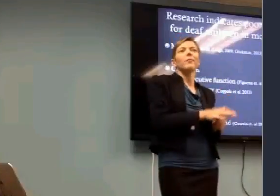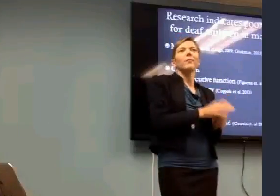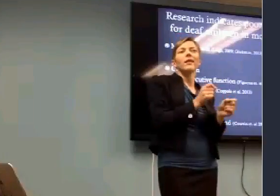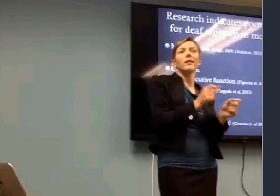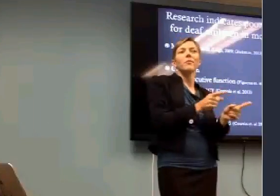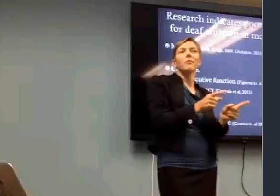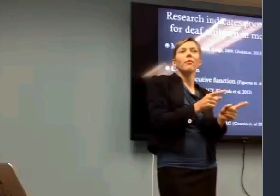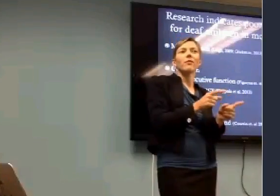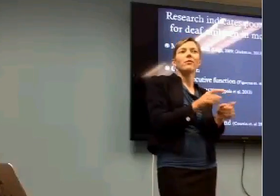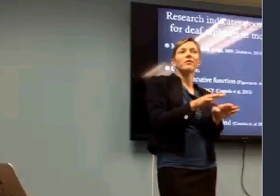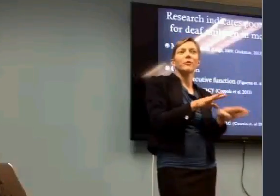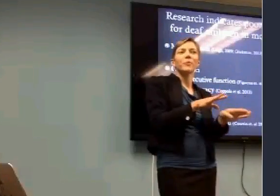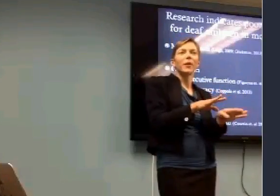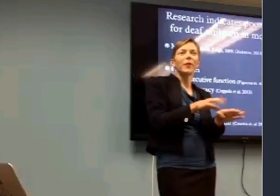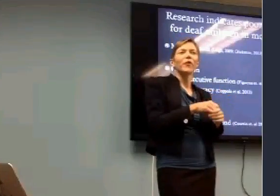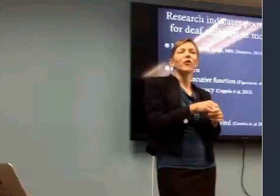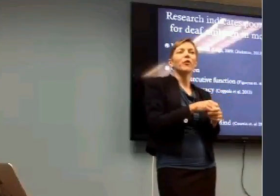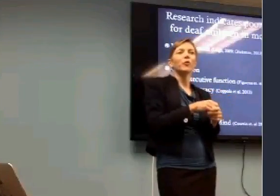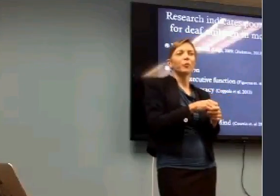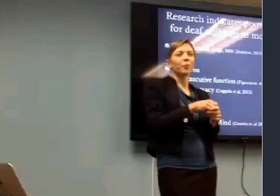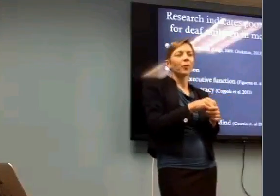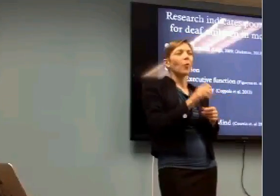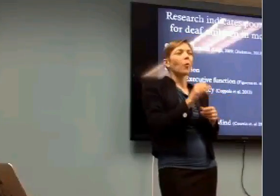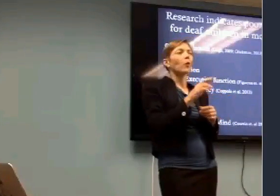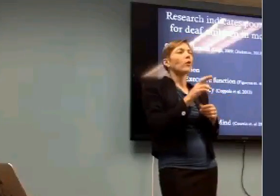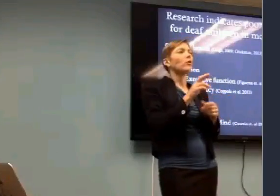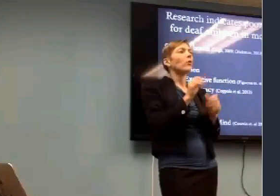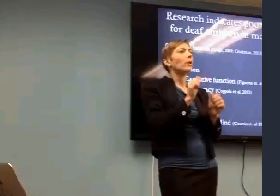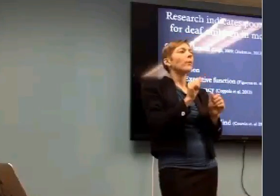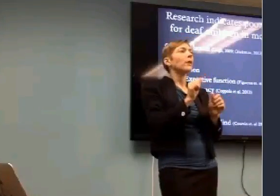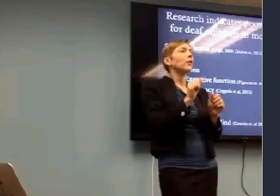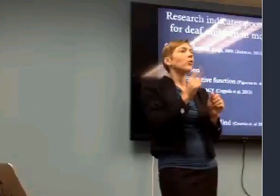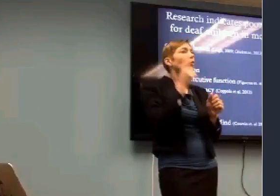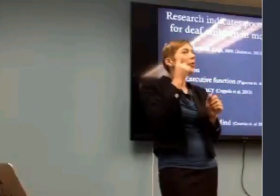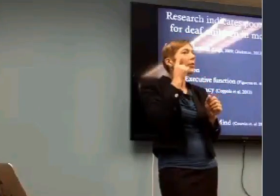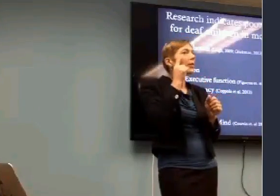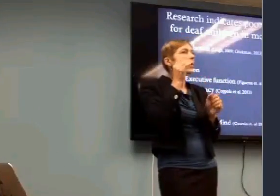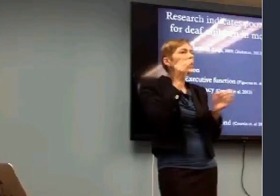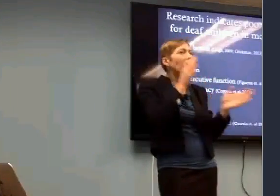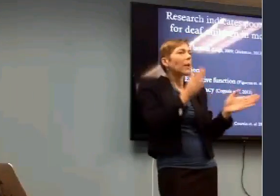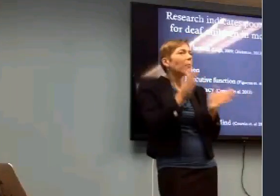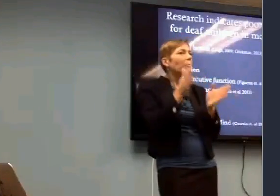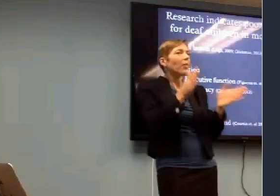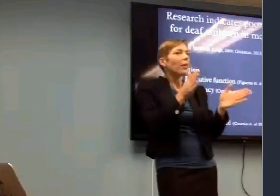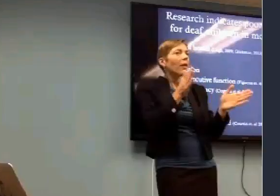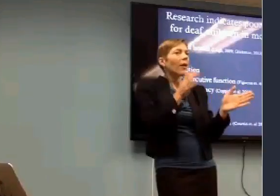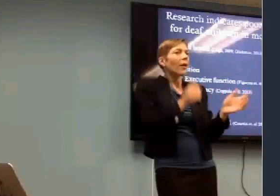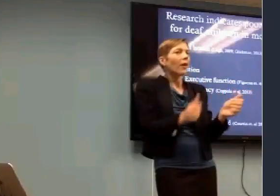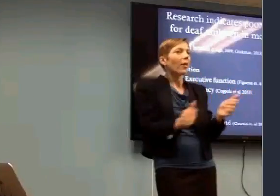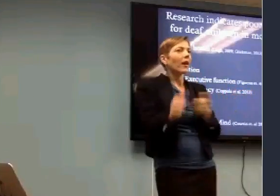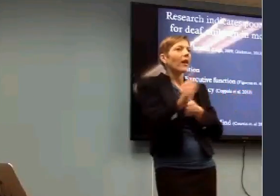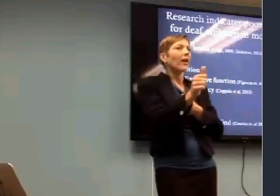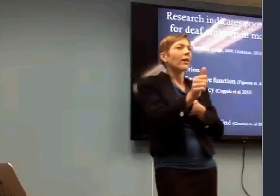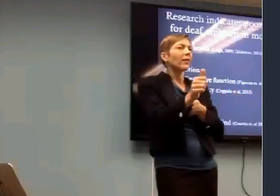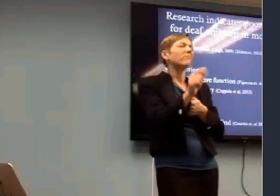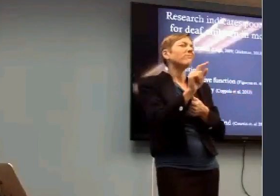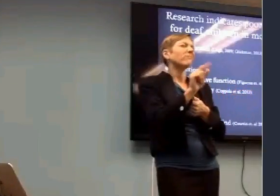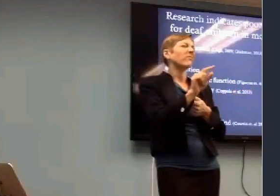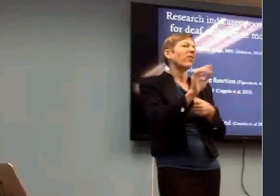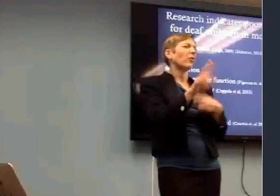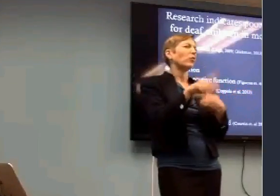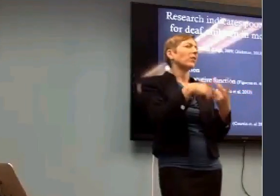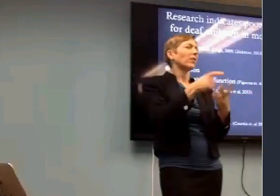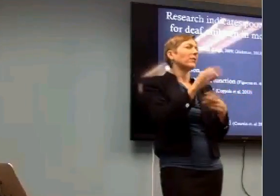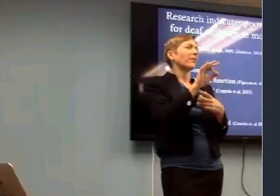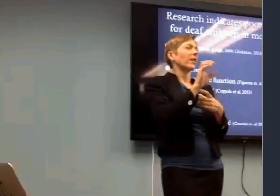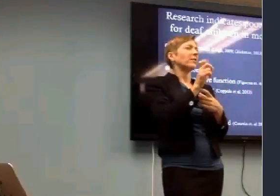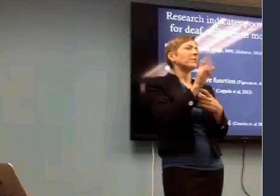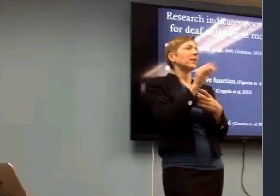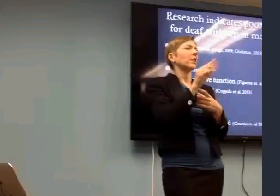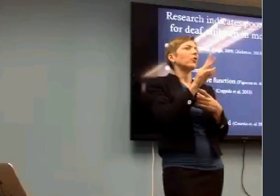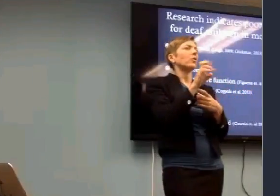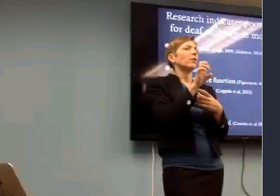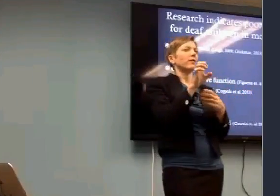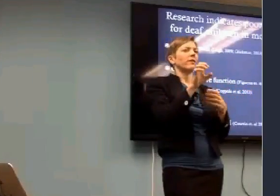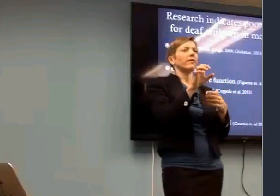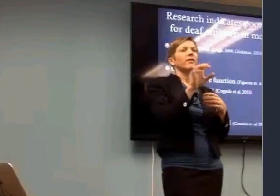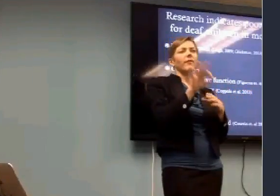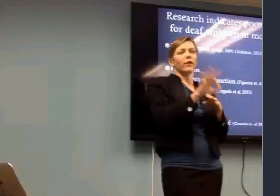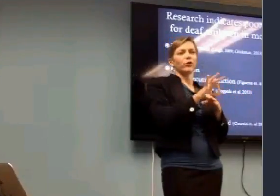the ability to inhibit impulsive behavior is what is considered executive functioning, or the ability to plan ahead is considered part